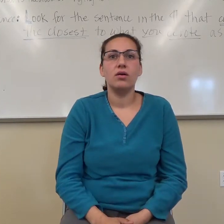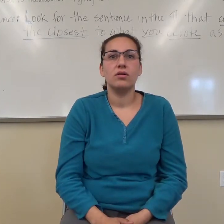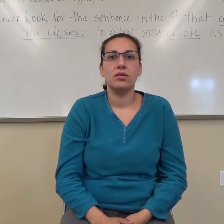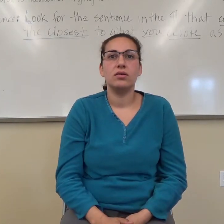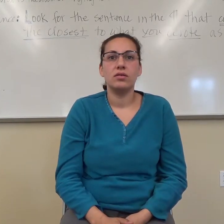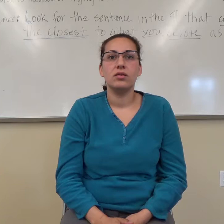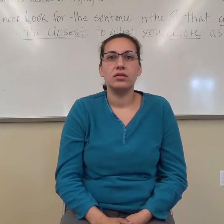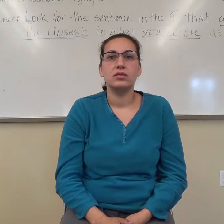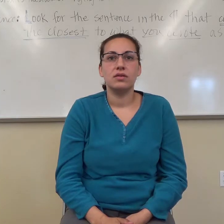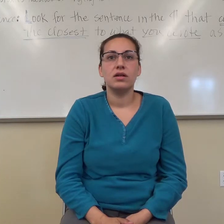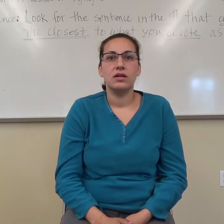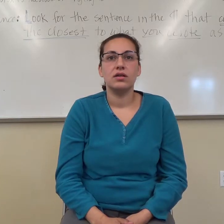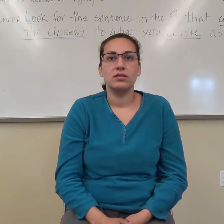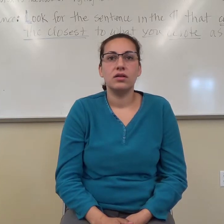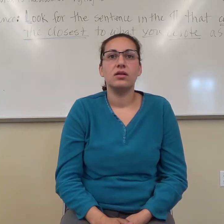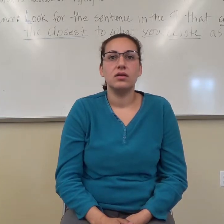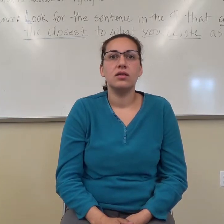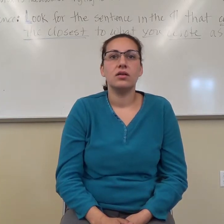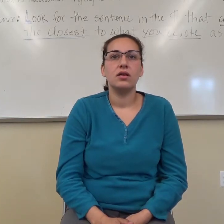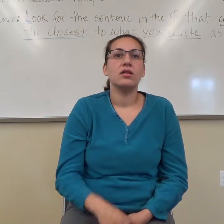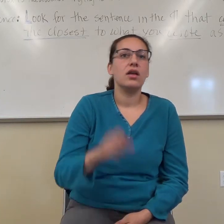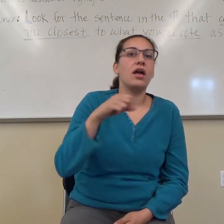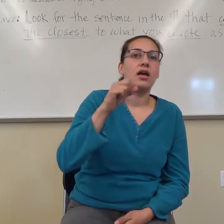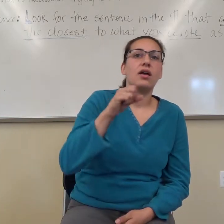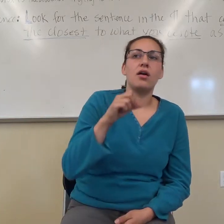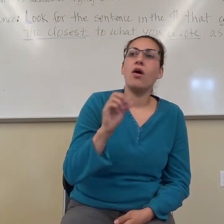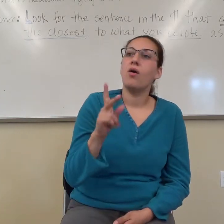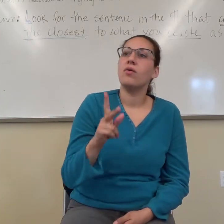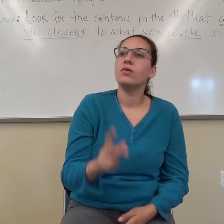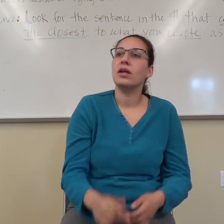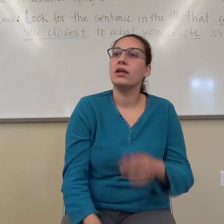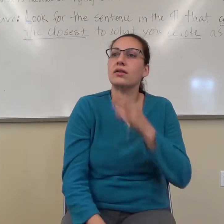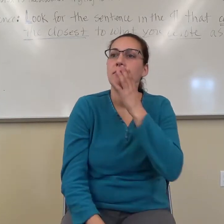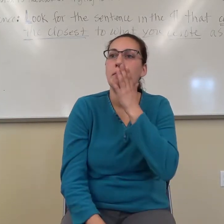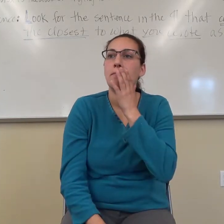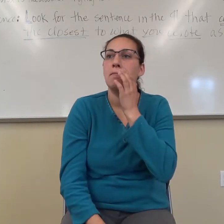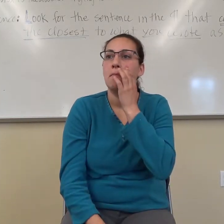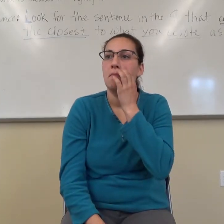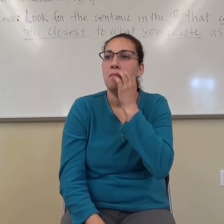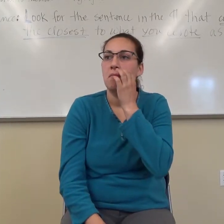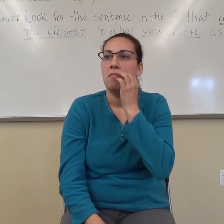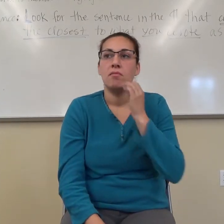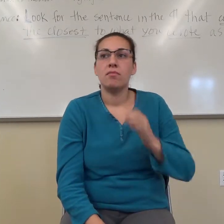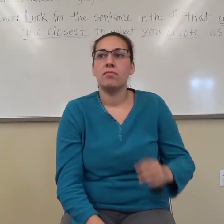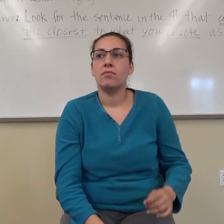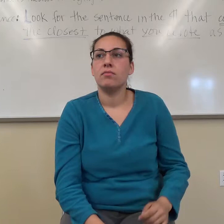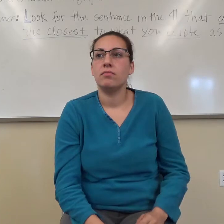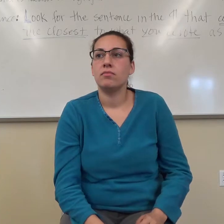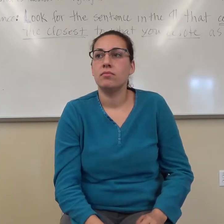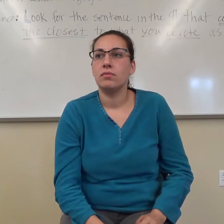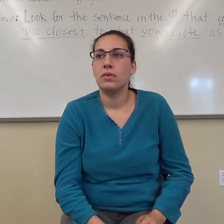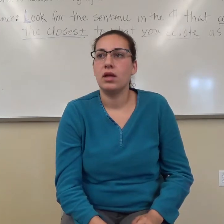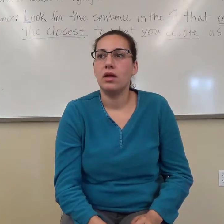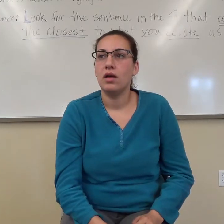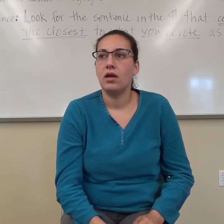this one actually has a number of meanings, but we want to figure out what it means in